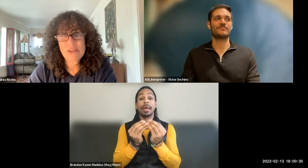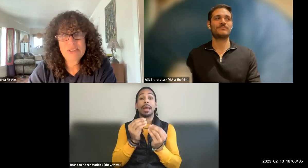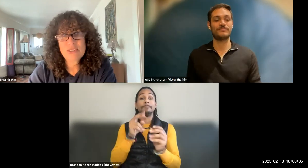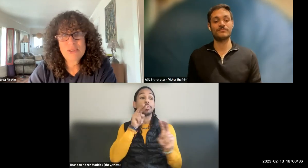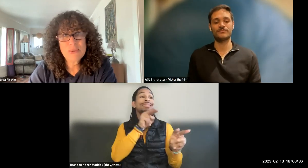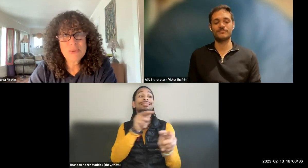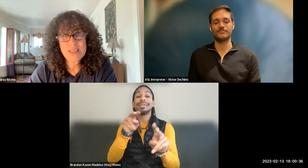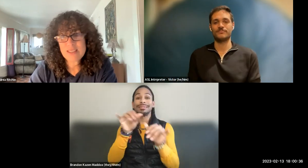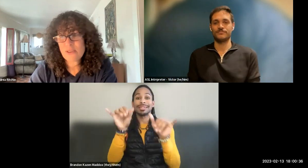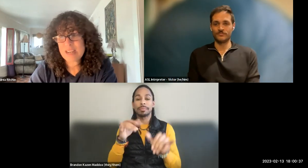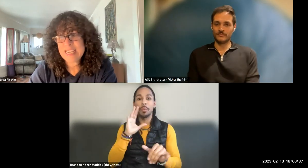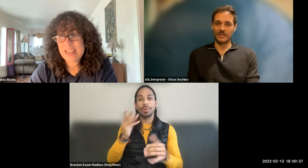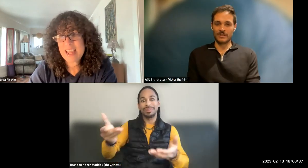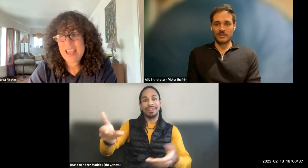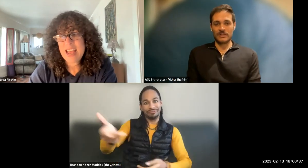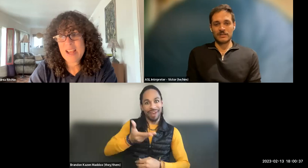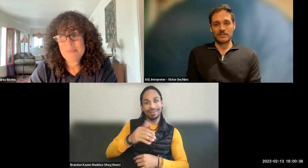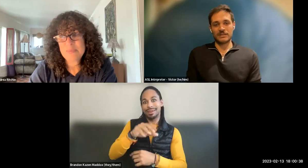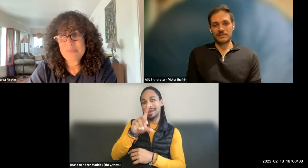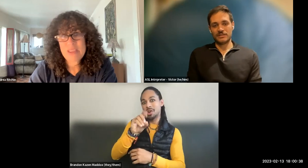Dorothy Roberts to the screen,